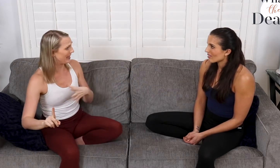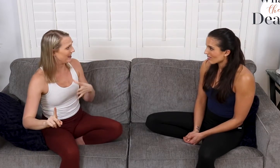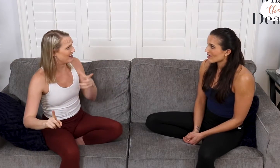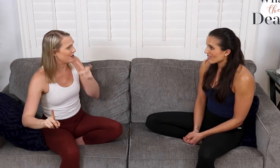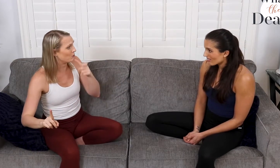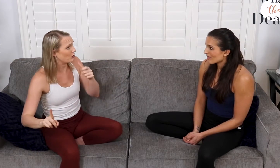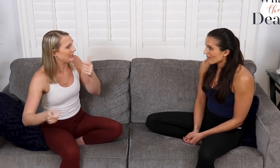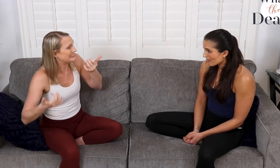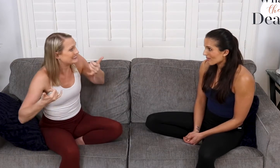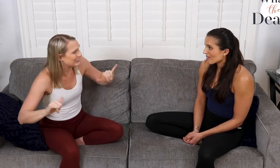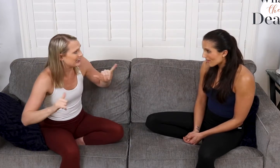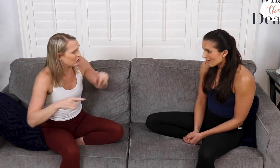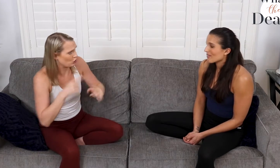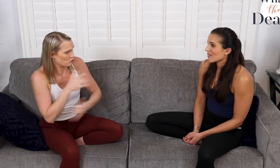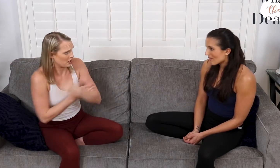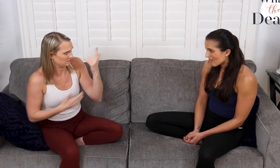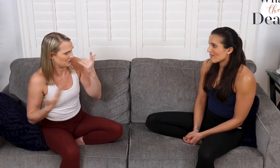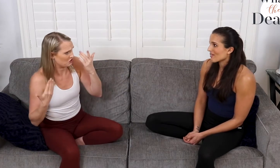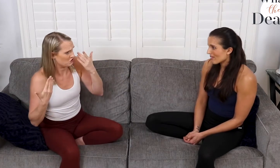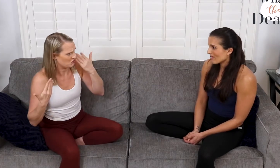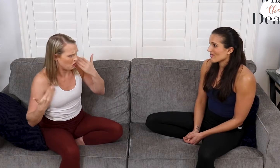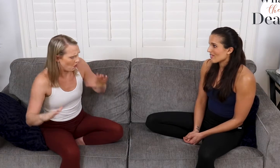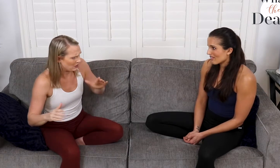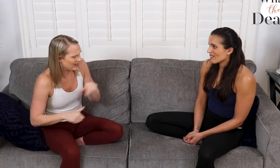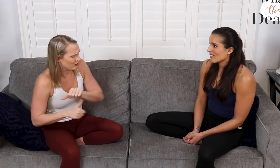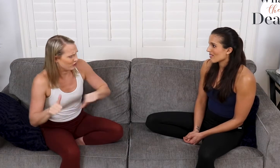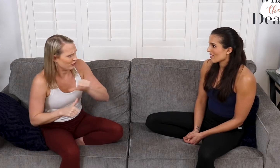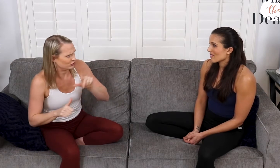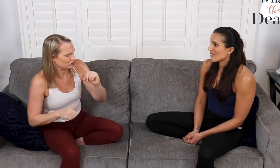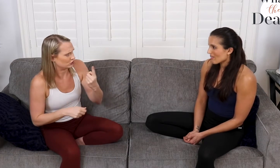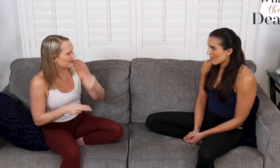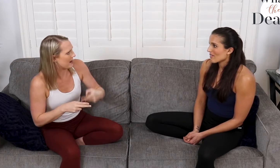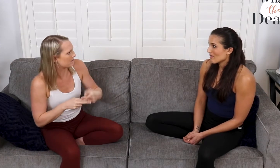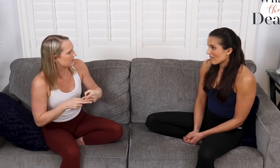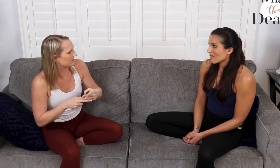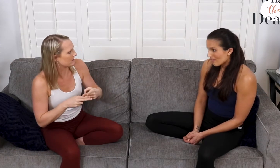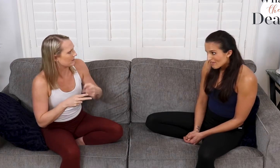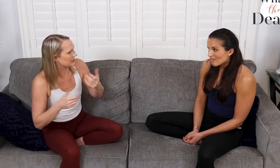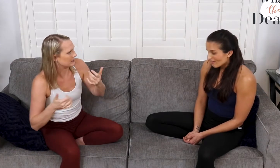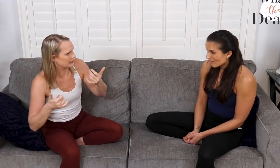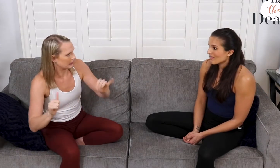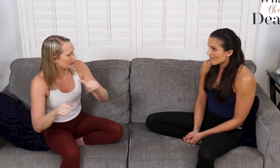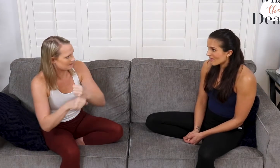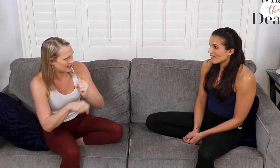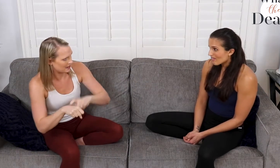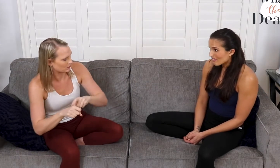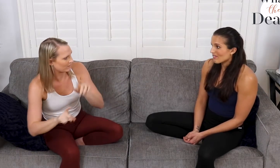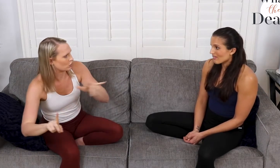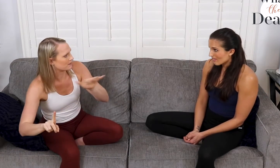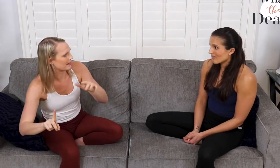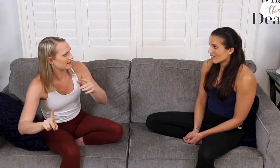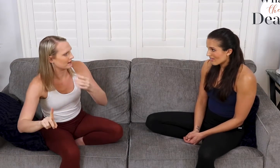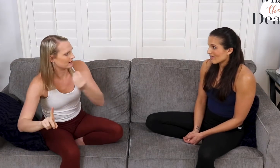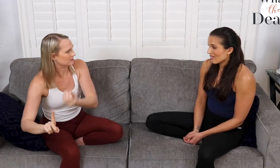I obsess over that. And I always wonder how he's doing and I think about it. And I just wish I could be able to thank him again and tell him how much